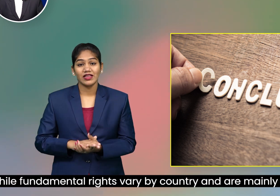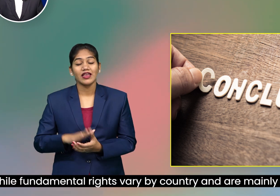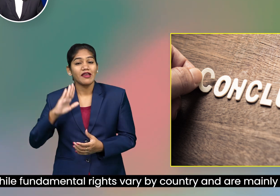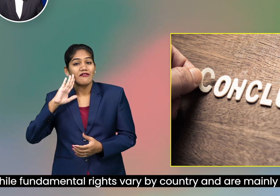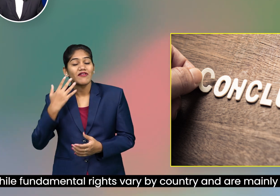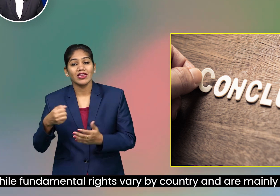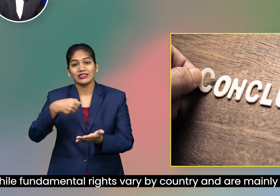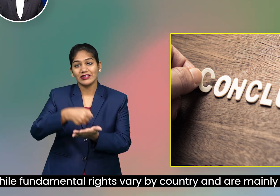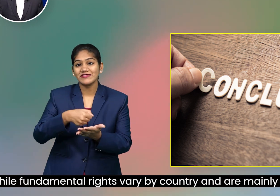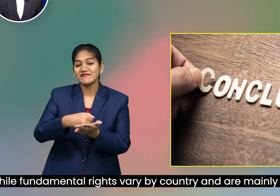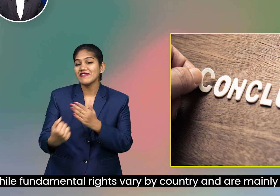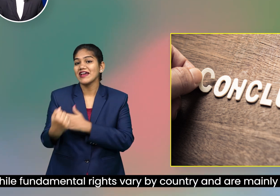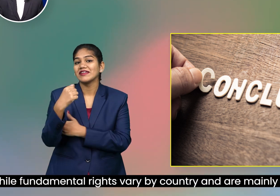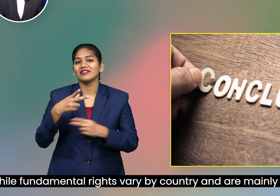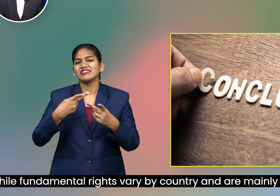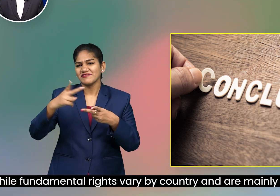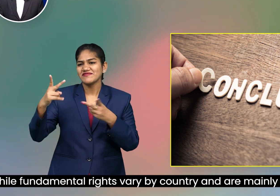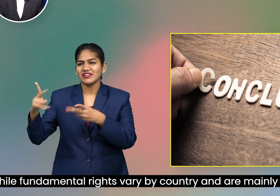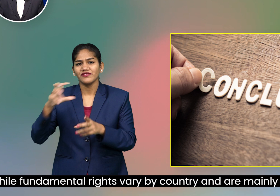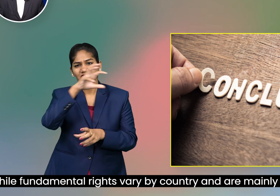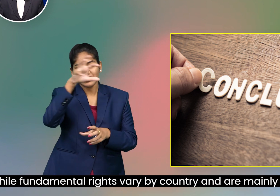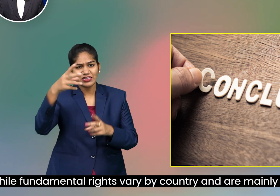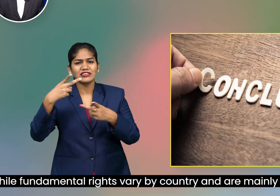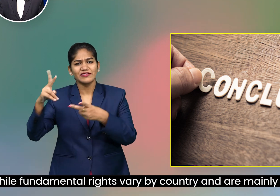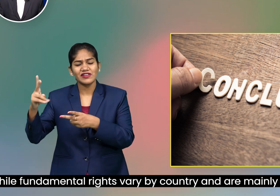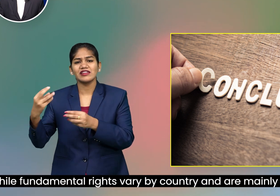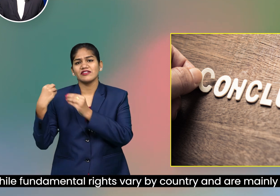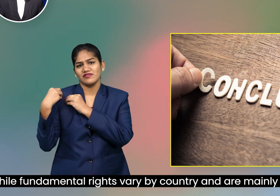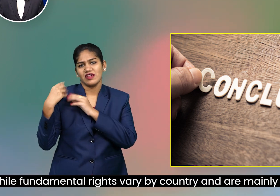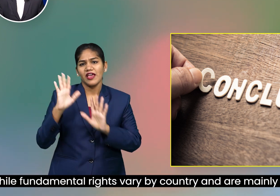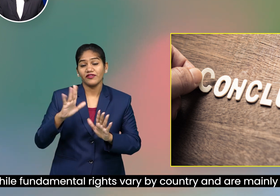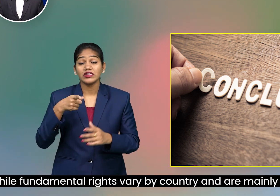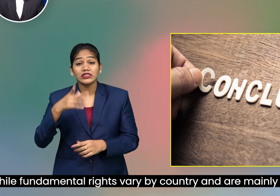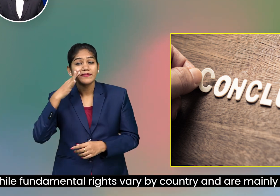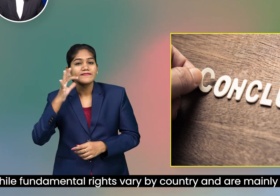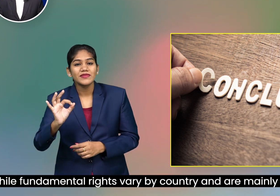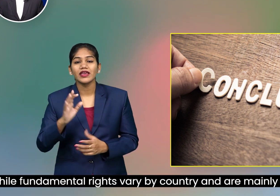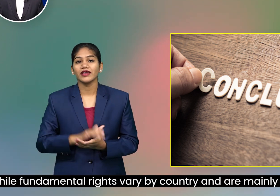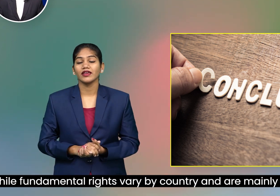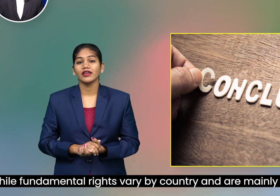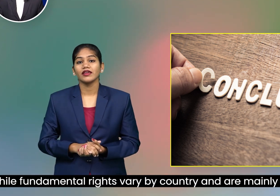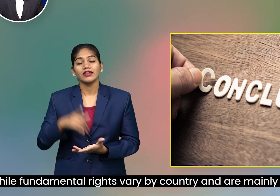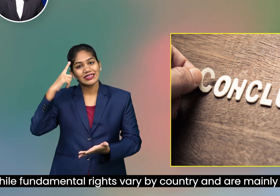rights vary by country and are mainly claimed against the state.